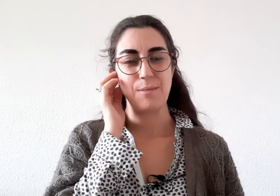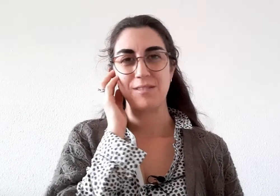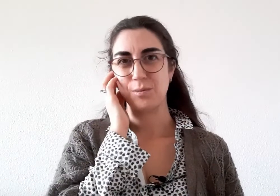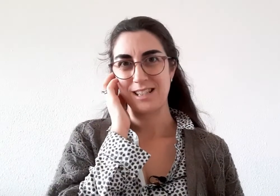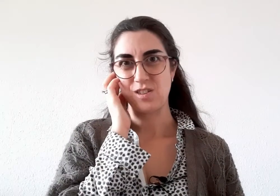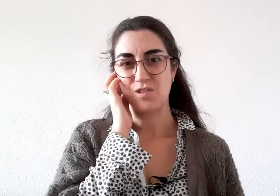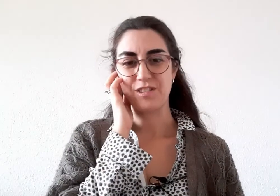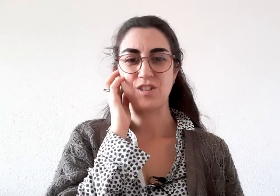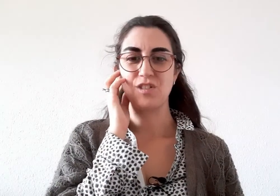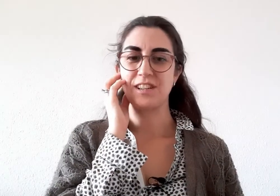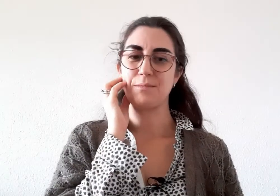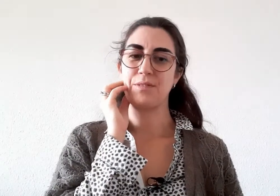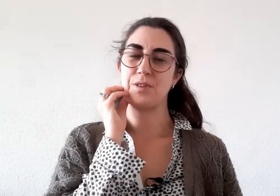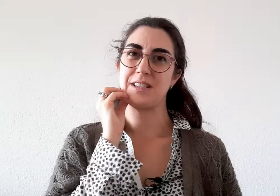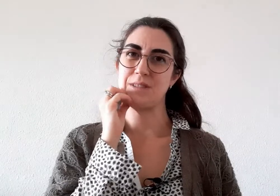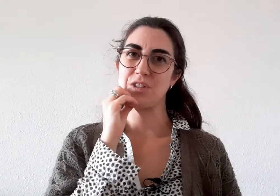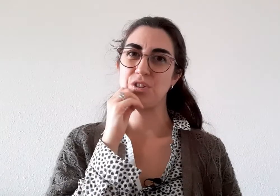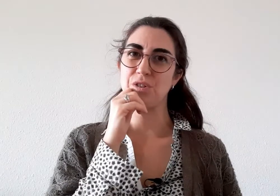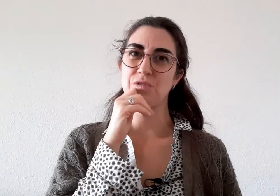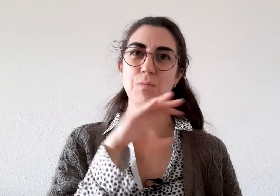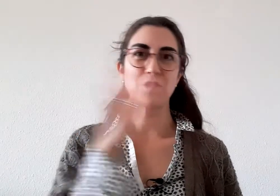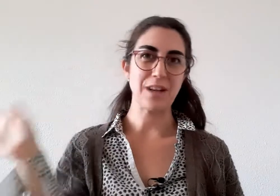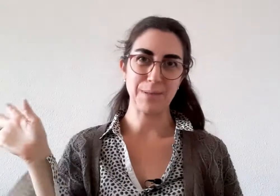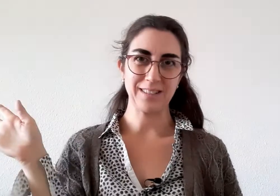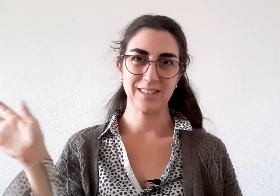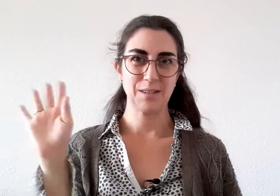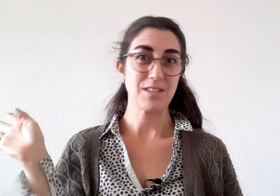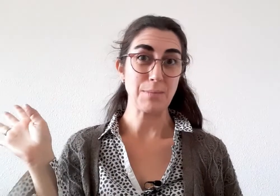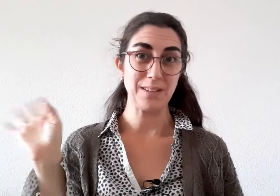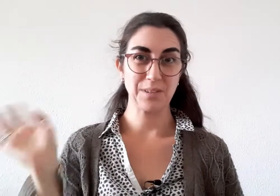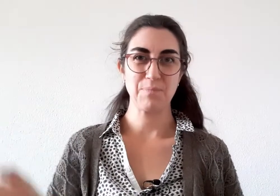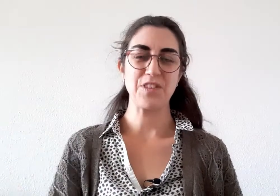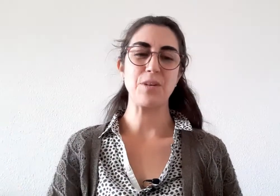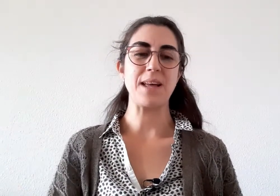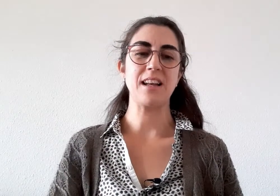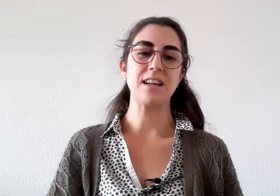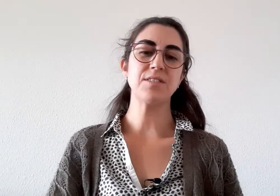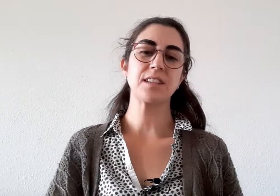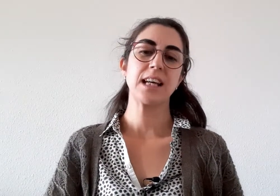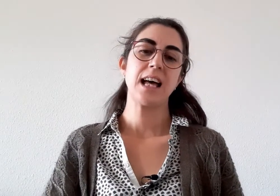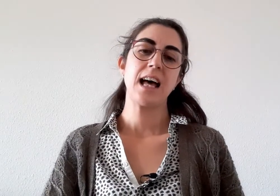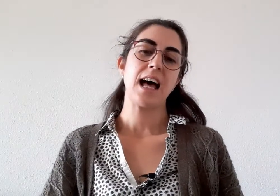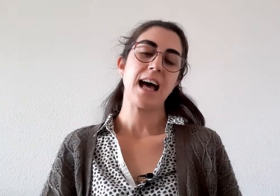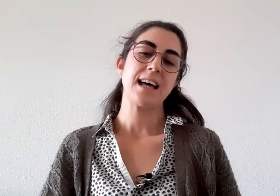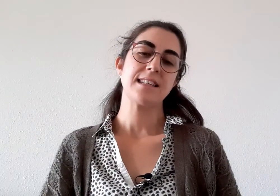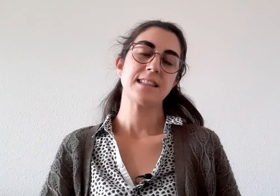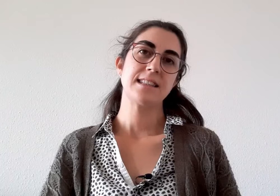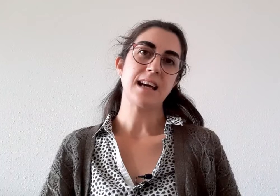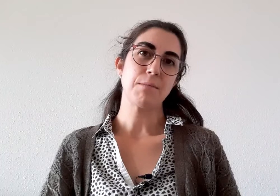are waiting longer and longer before attempting to remove nappies, diapers from their lives. And that might